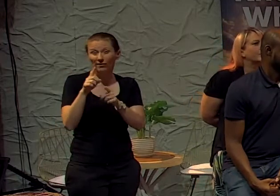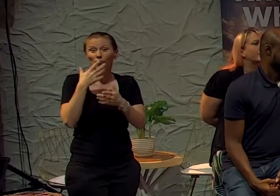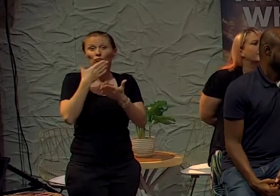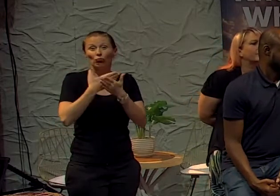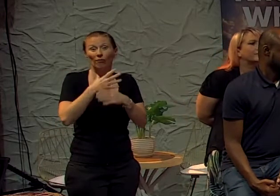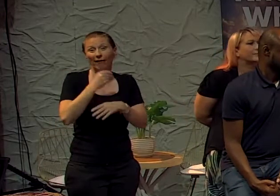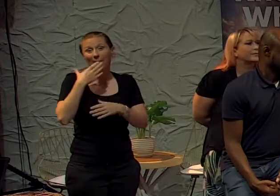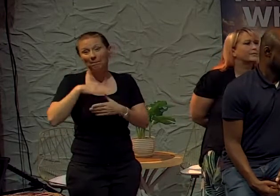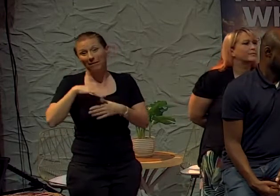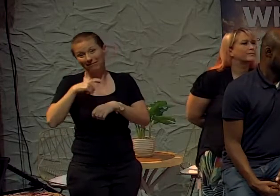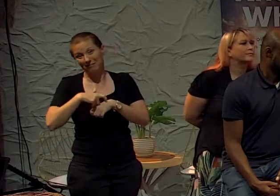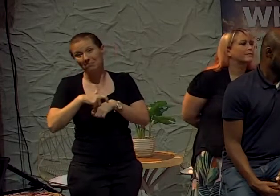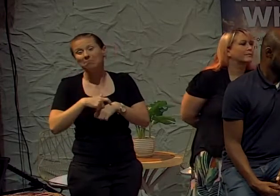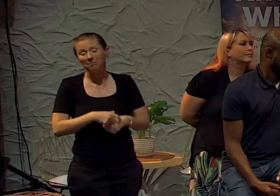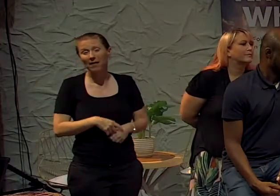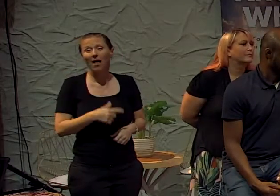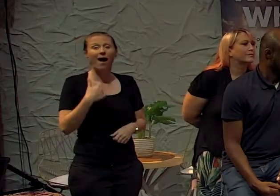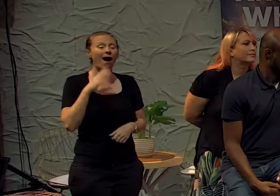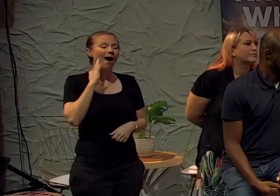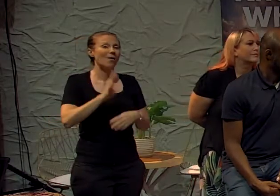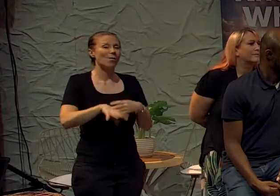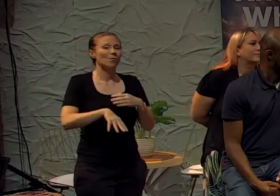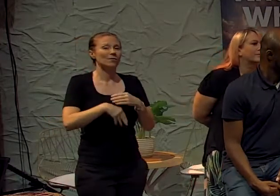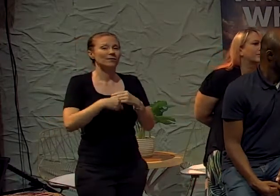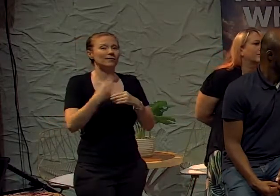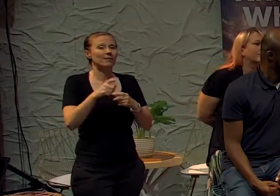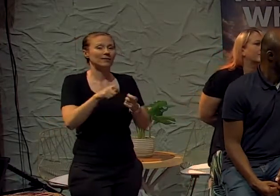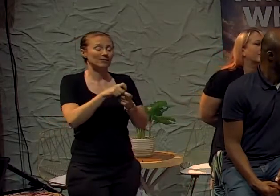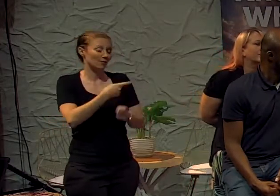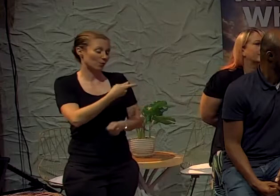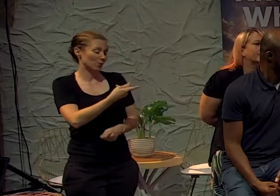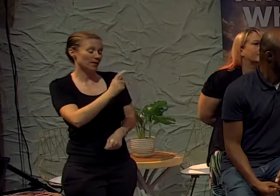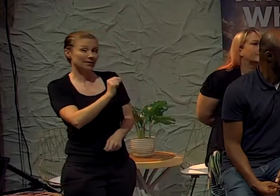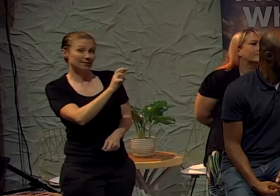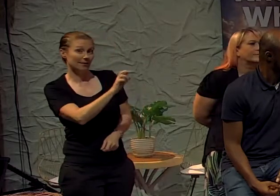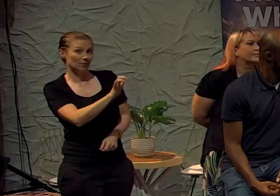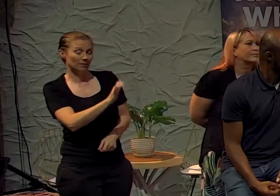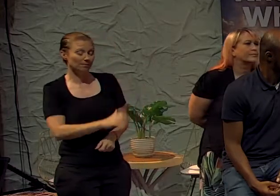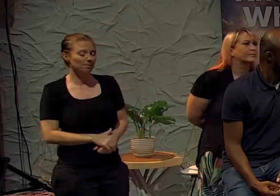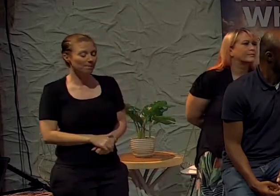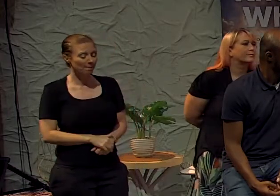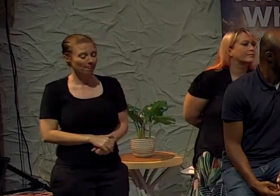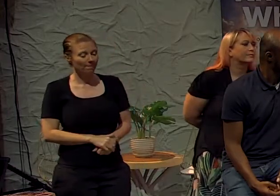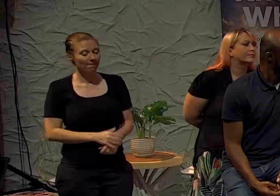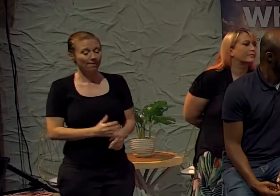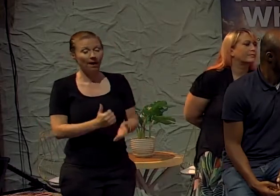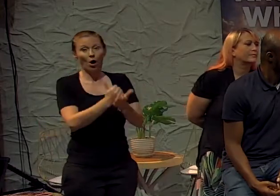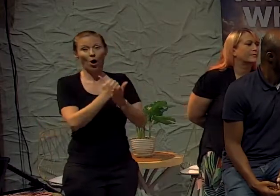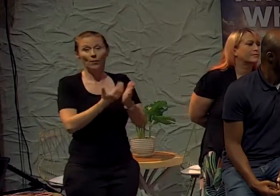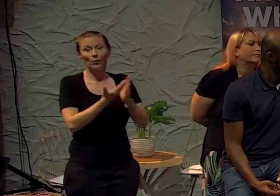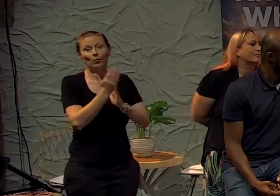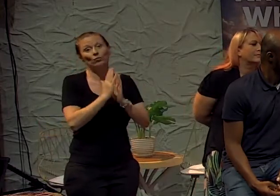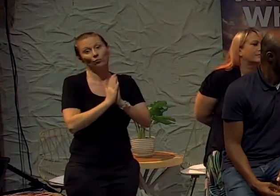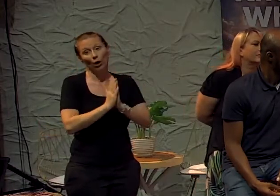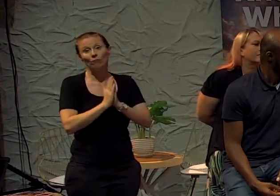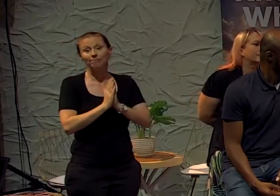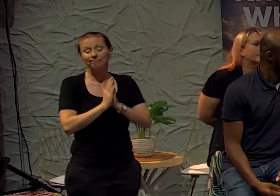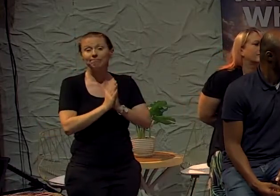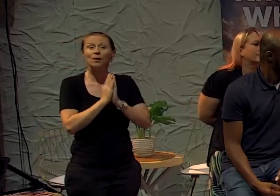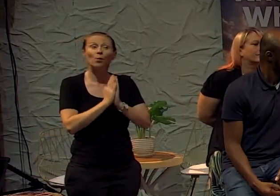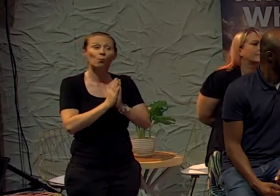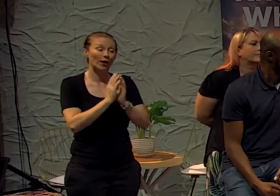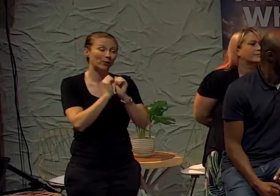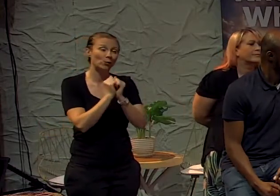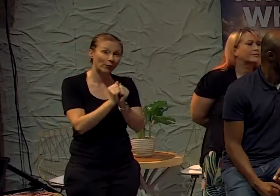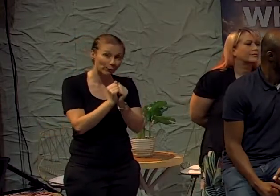times? I would say something very specific for Terry and I that got us through was prayer, praying